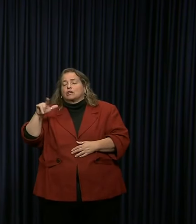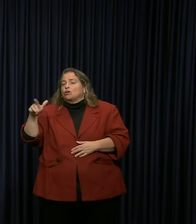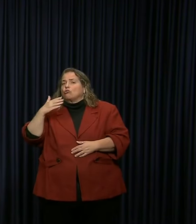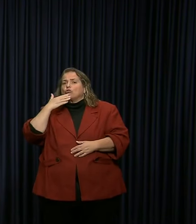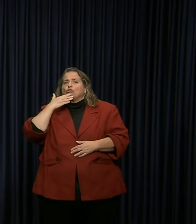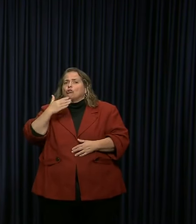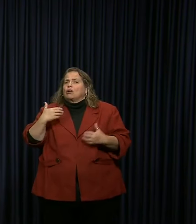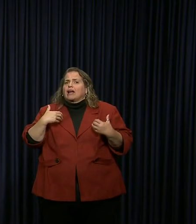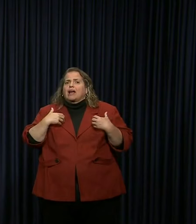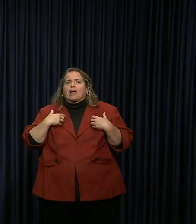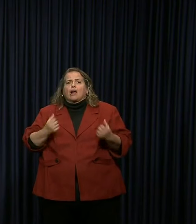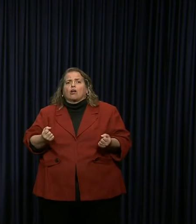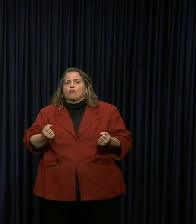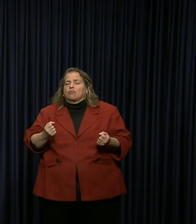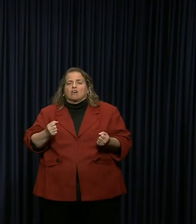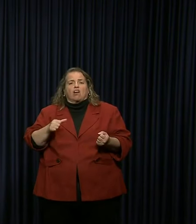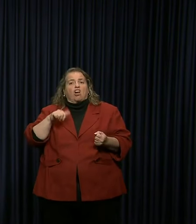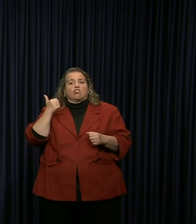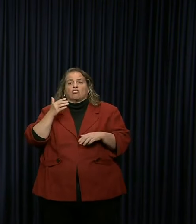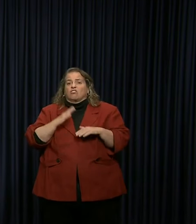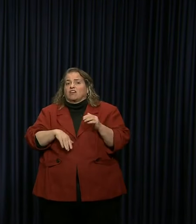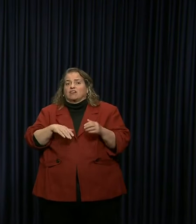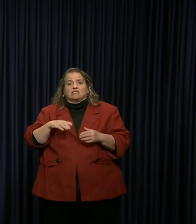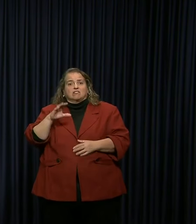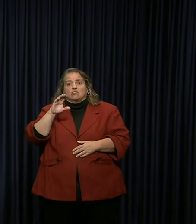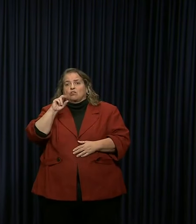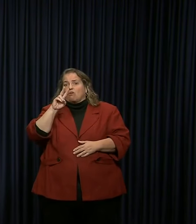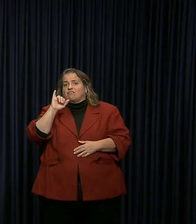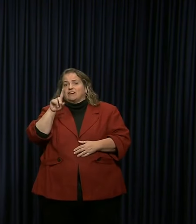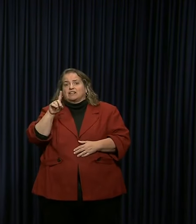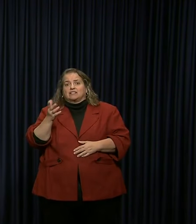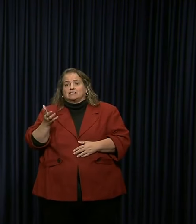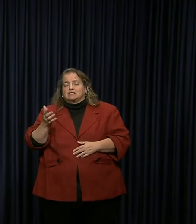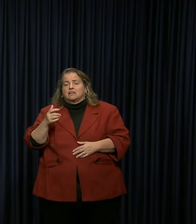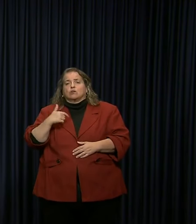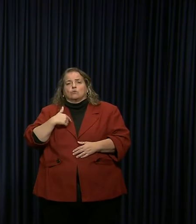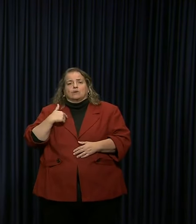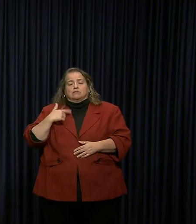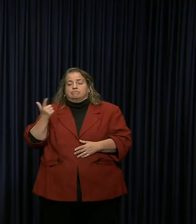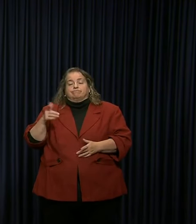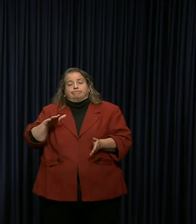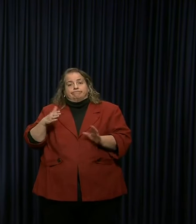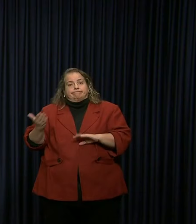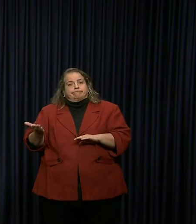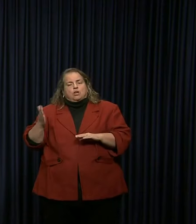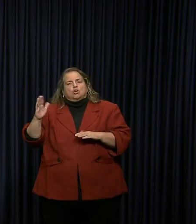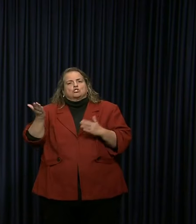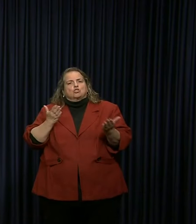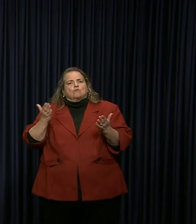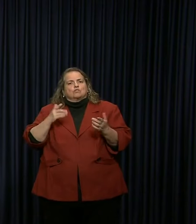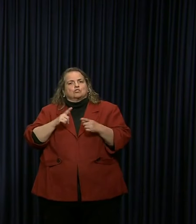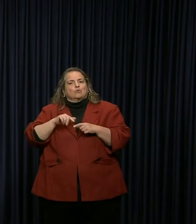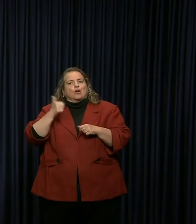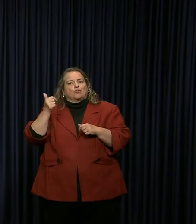comorbidity, and we have lost her based on her service to others around